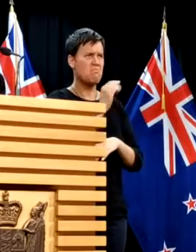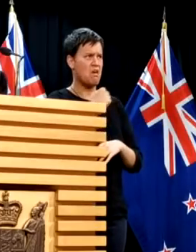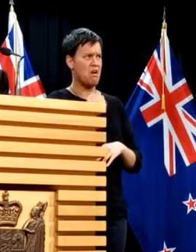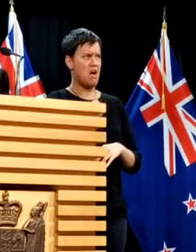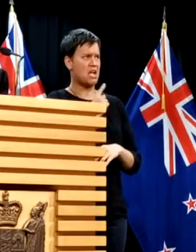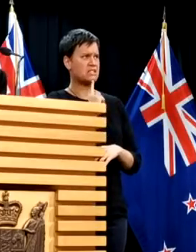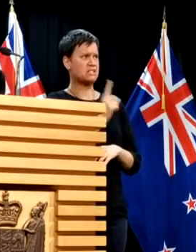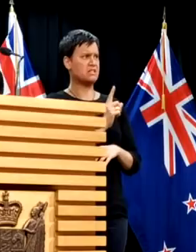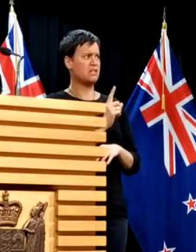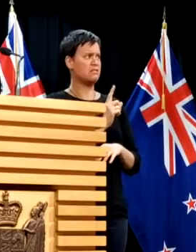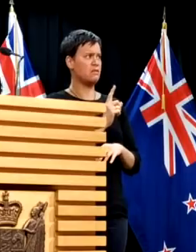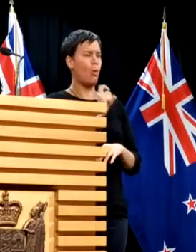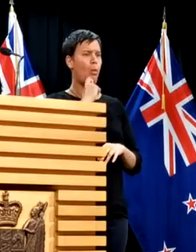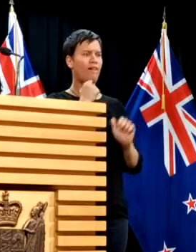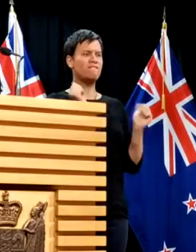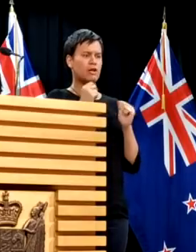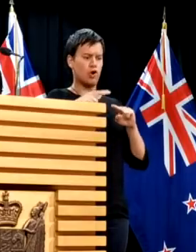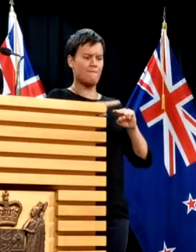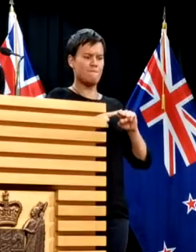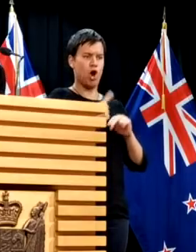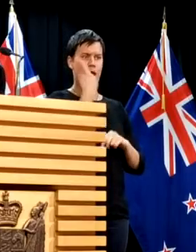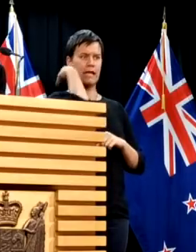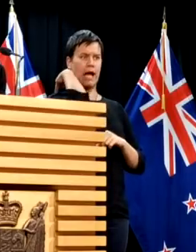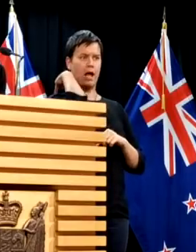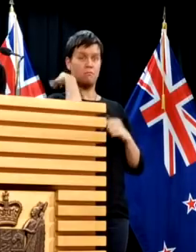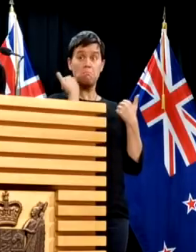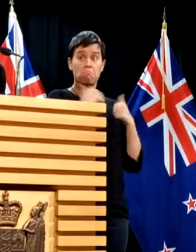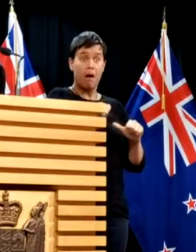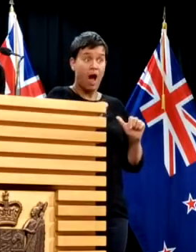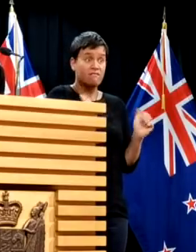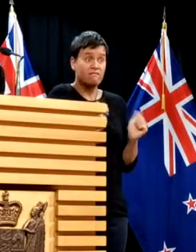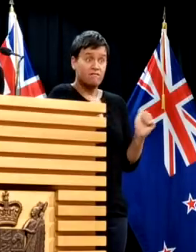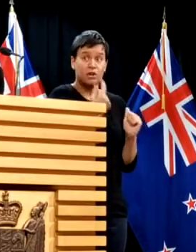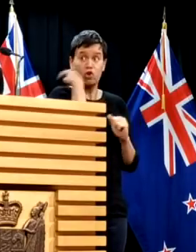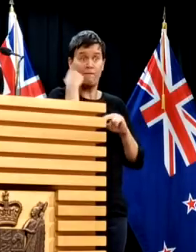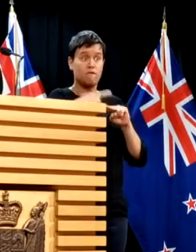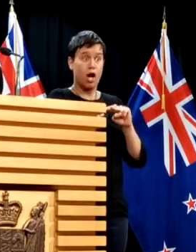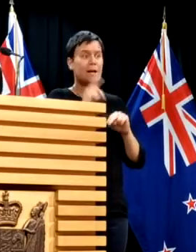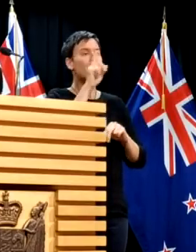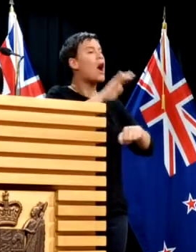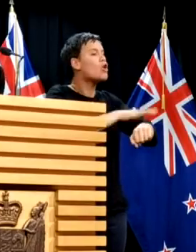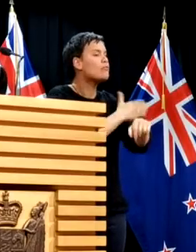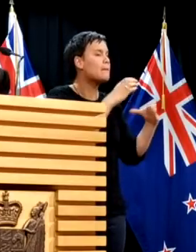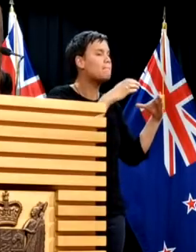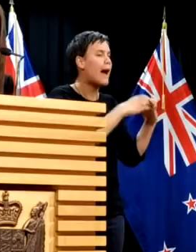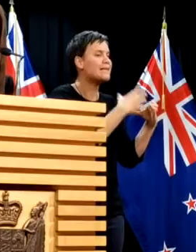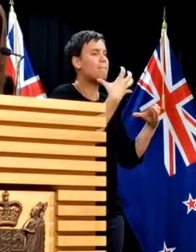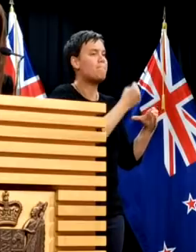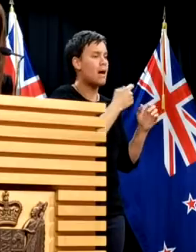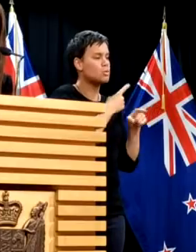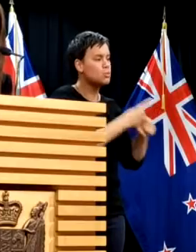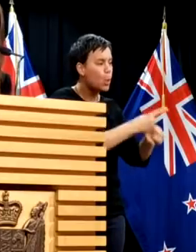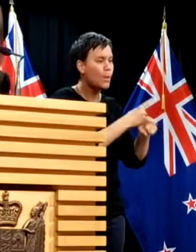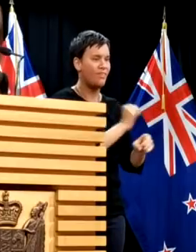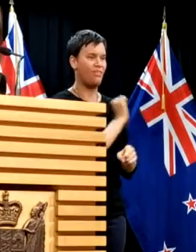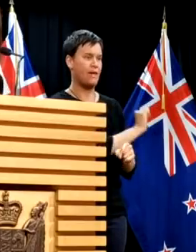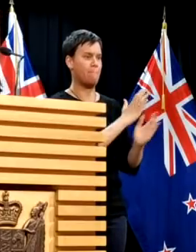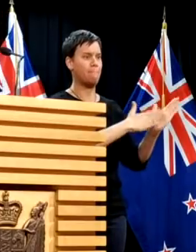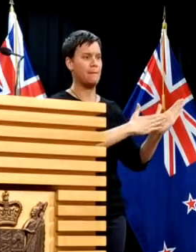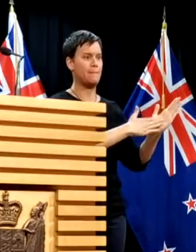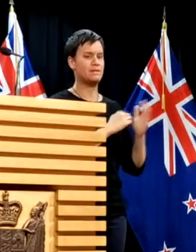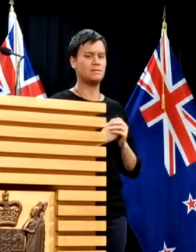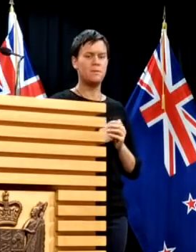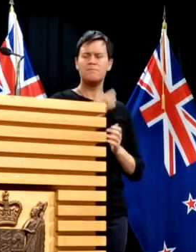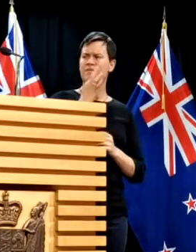and essentially they concluded on a Friday. Obviously, we've now got the Greens undertaking their own consultation, though. Why are you doing this now rather than